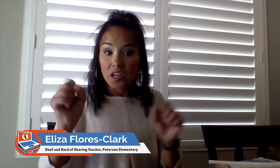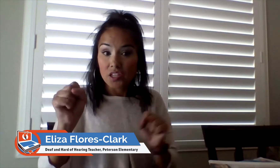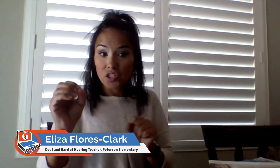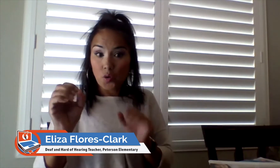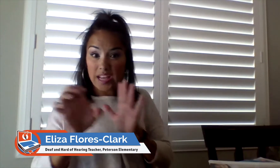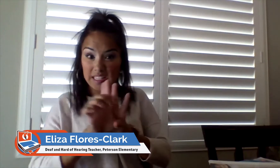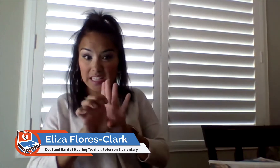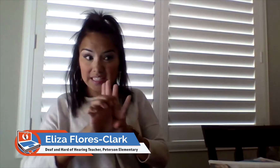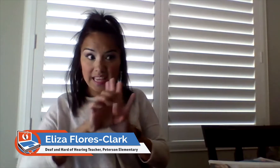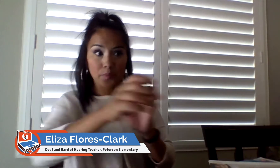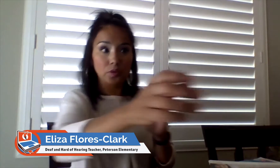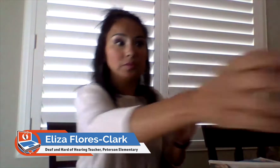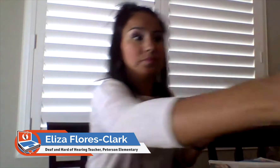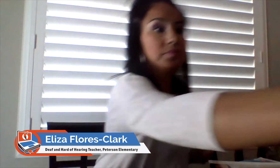So as an example,